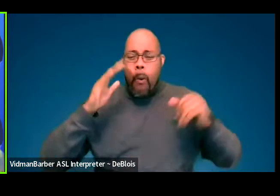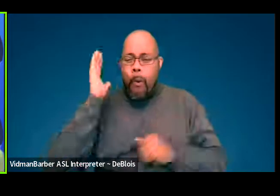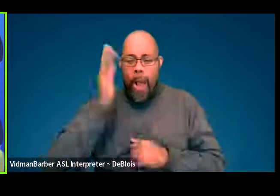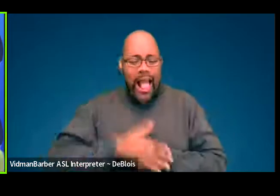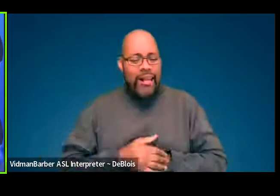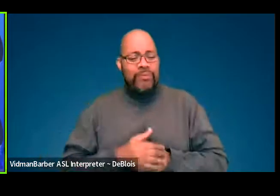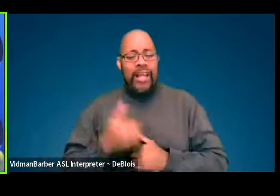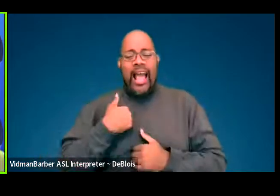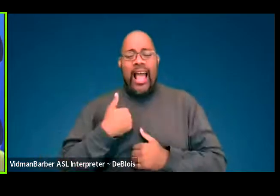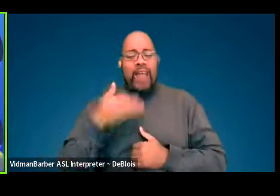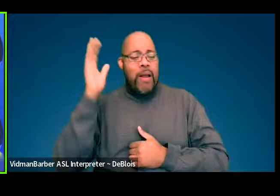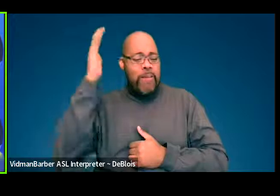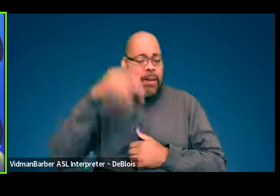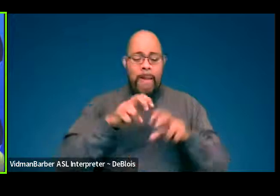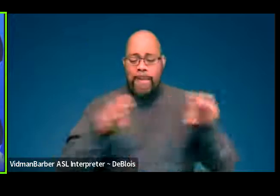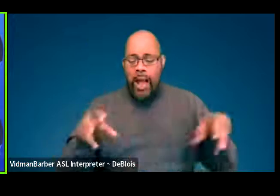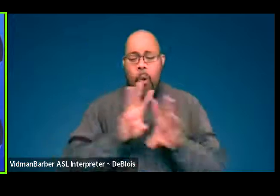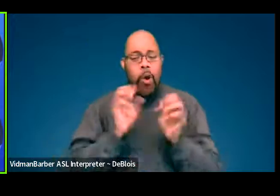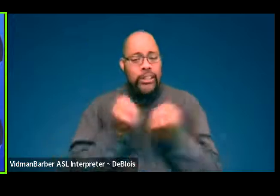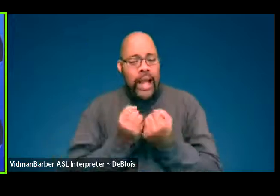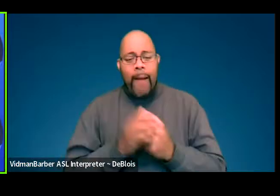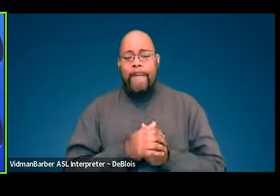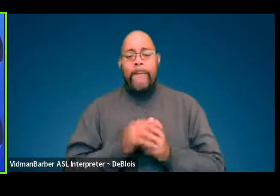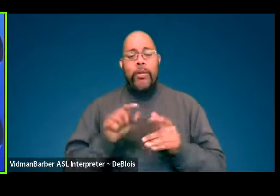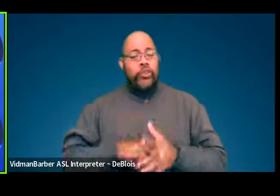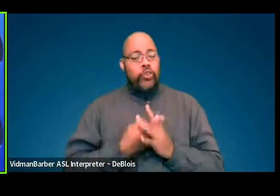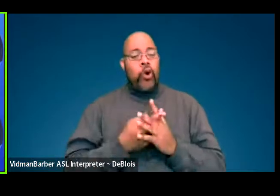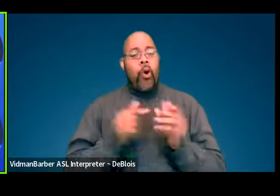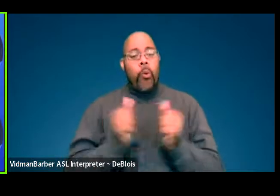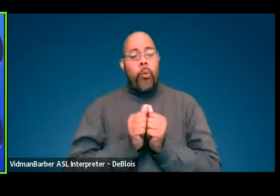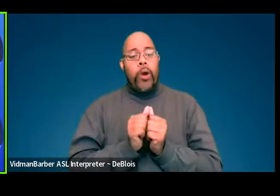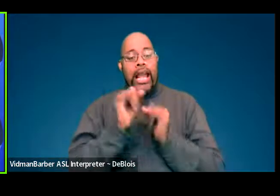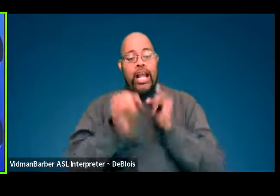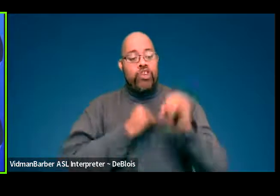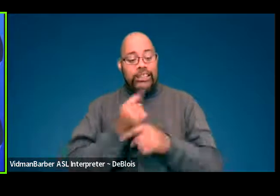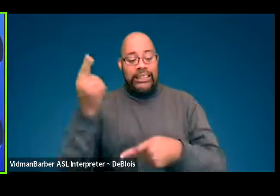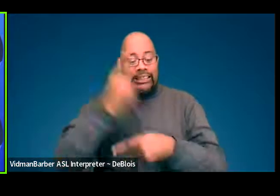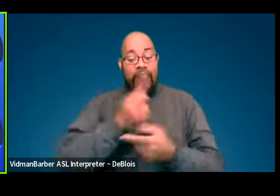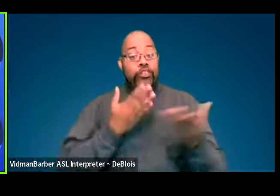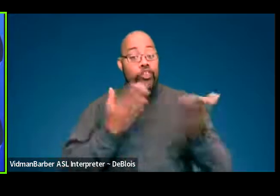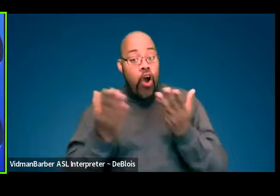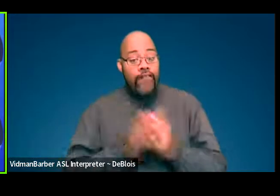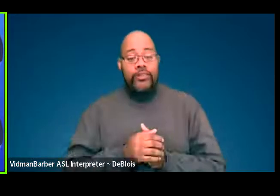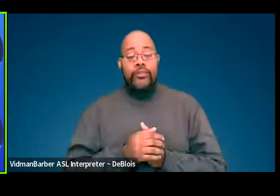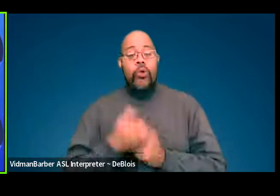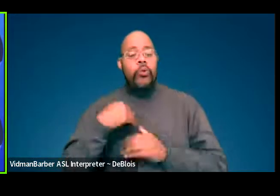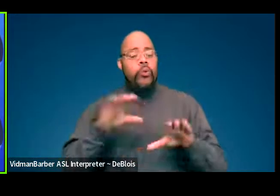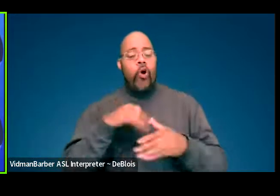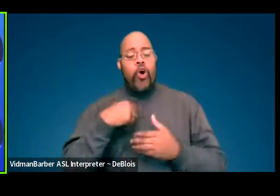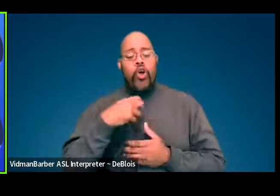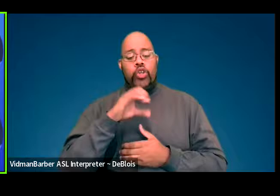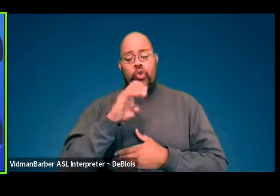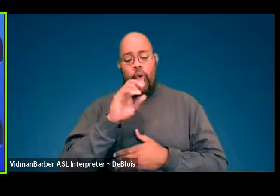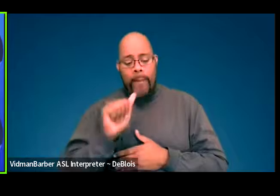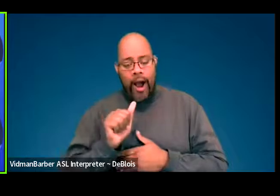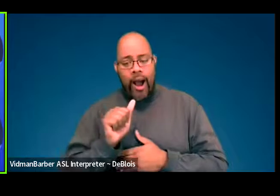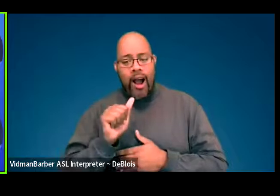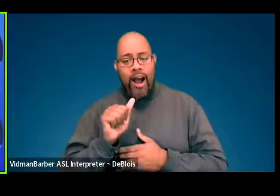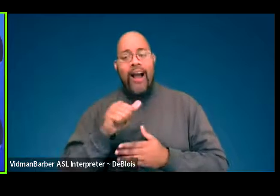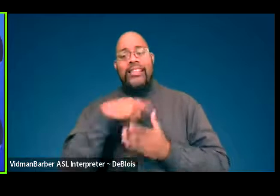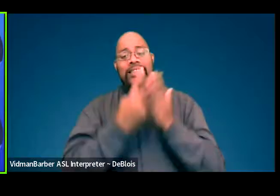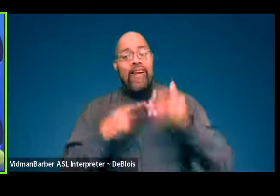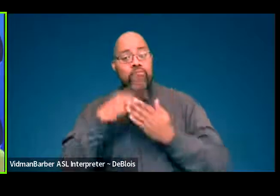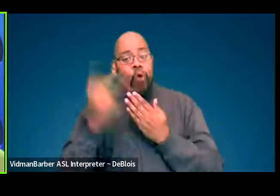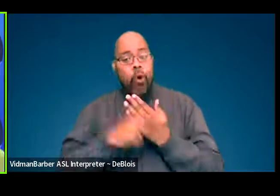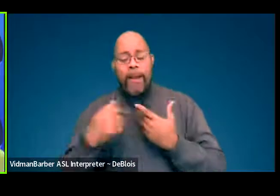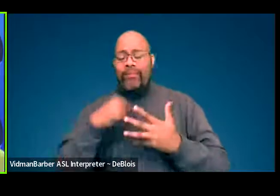have, keynotes, panels, workshops. We're starting it with the International Day of Service. We're going to do our scuba dive program. So there's